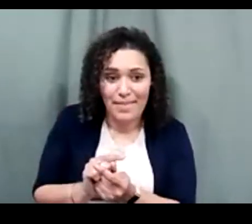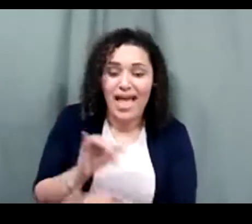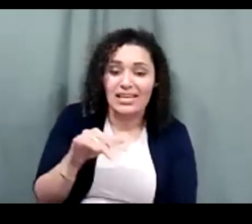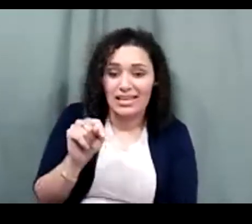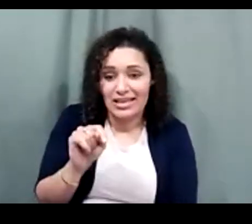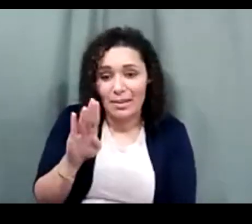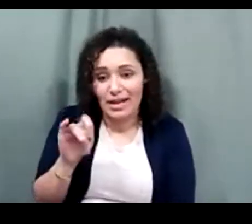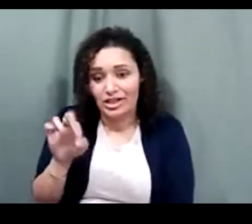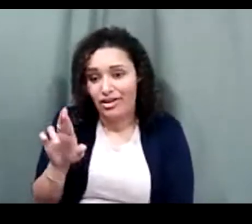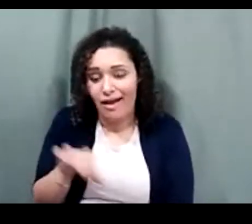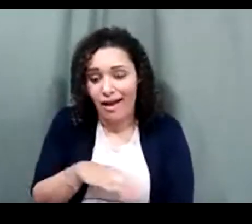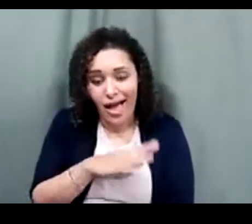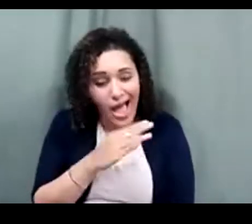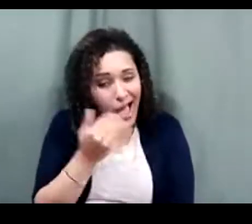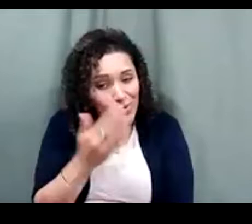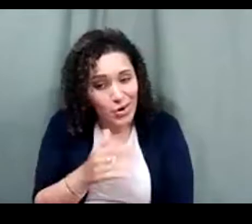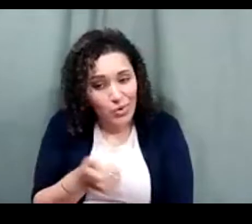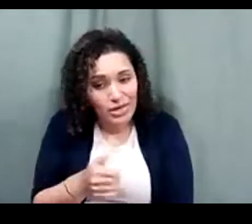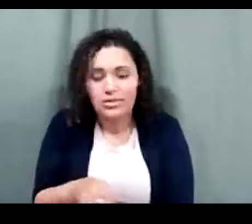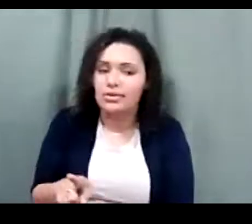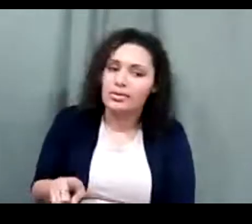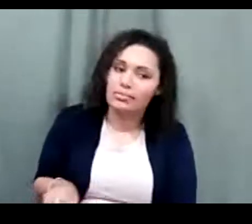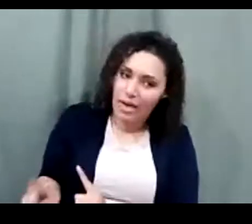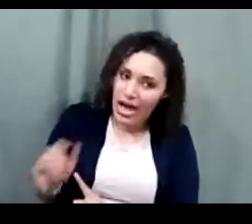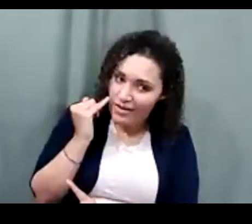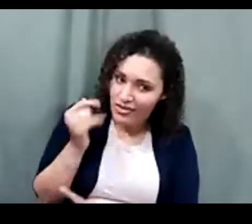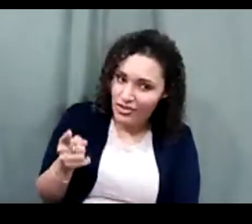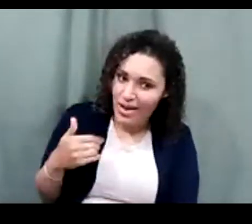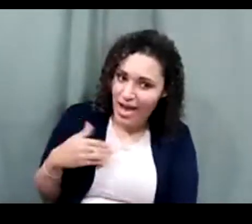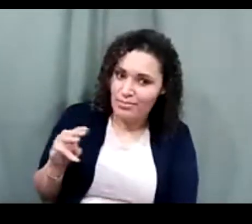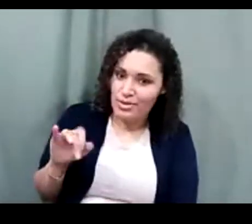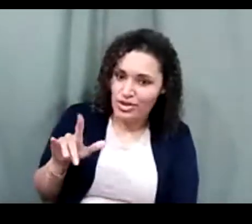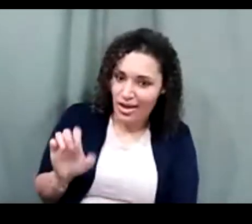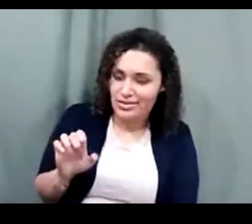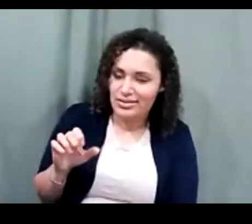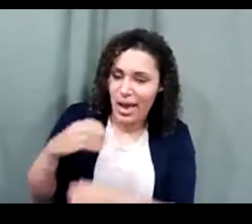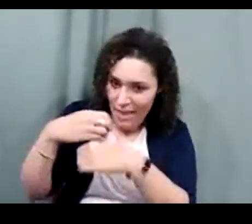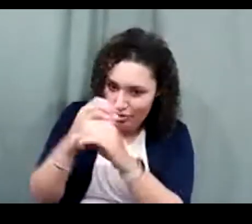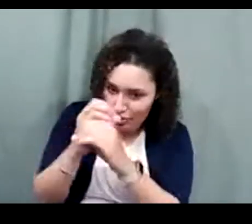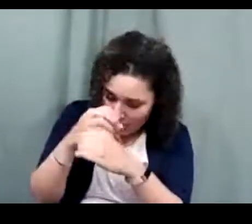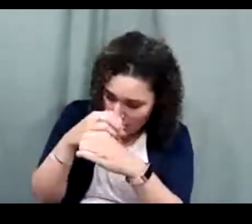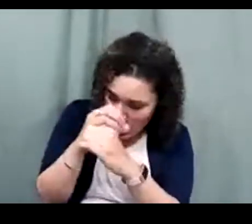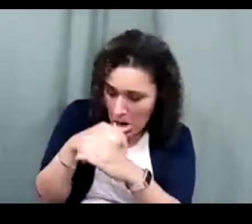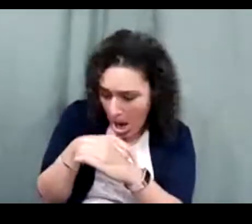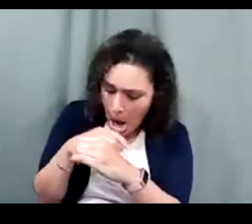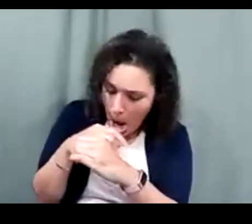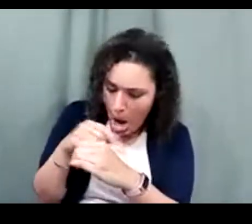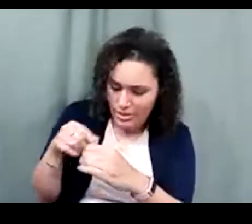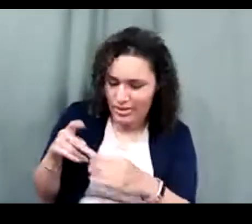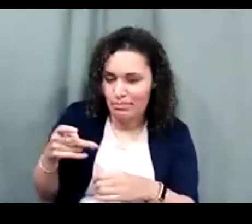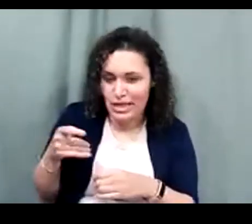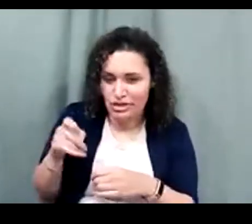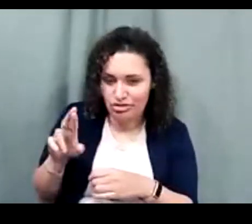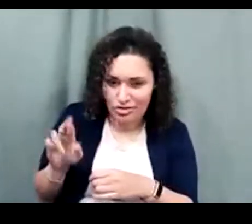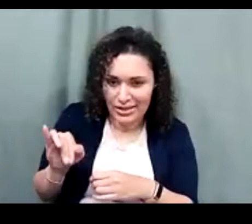No, you wouldn't. But if you had Michelle's microscope, you could look at it. The yeast looks like a pod. Michelle's petri dish. Right, I know.